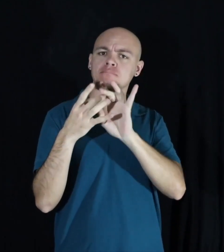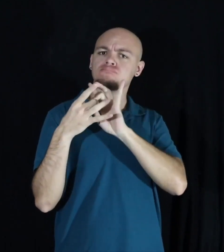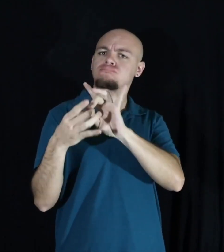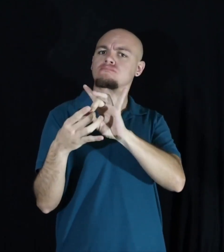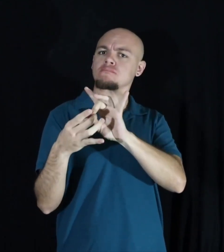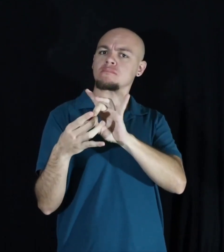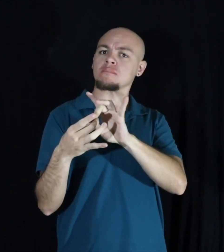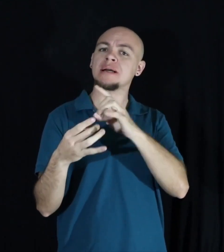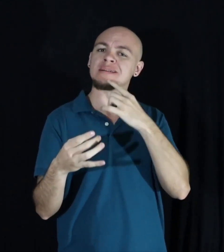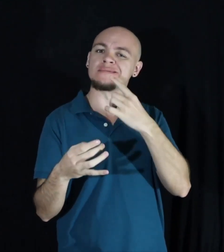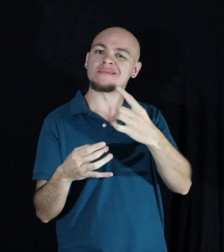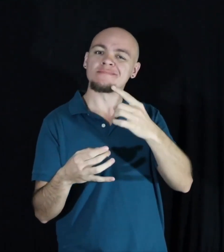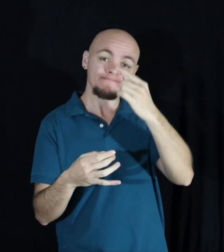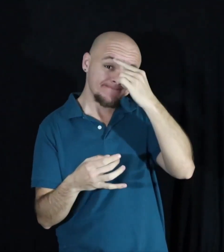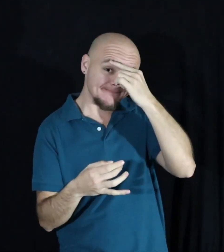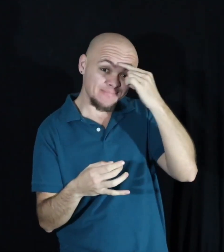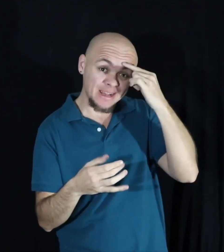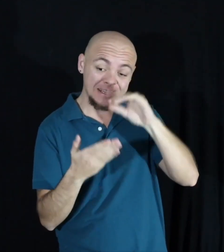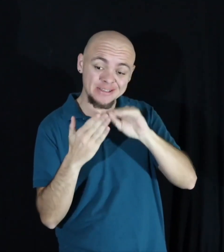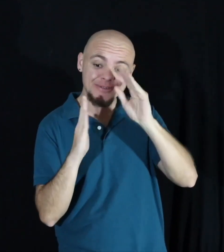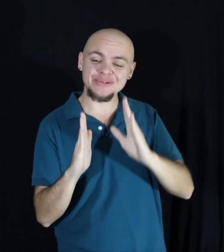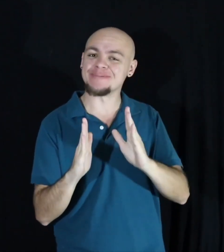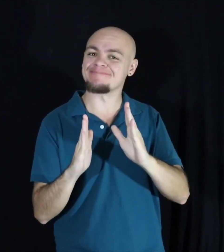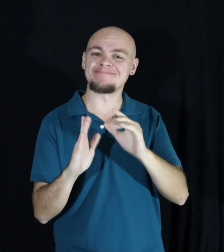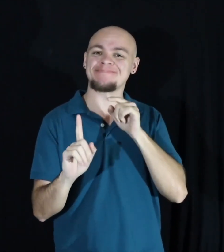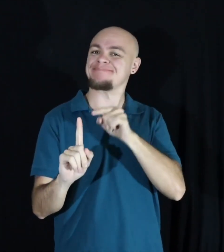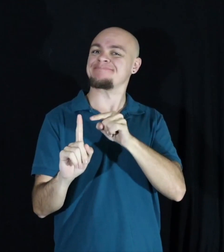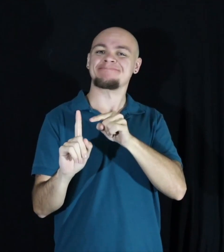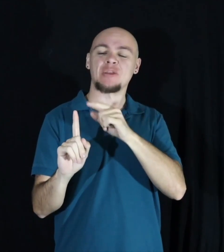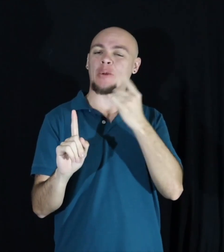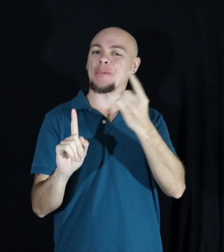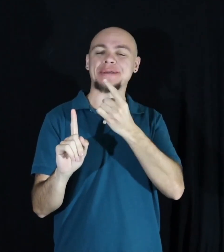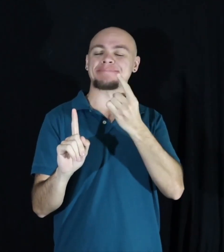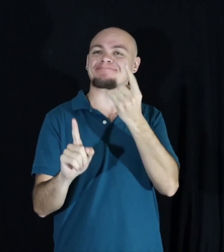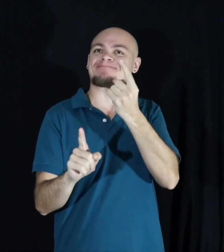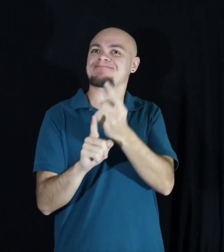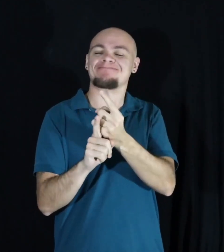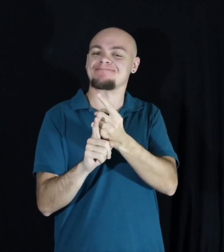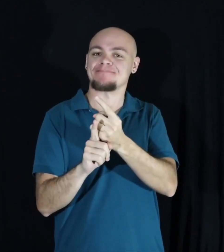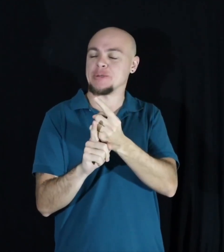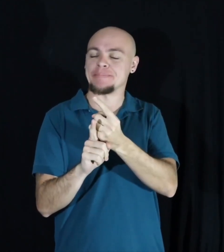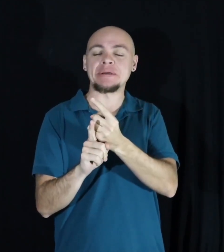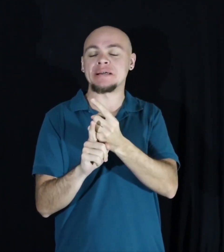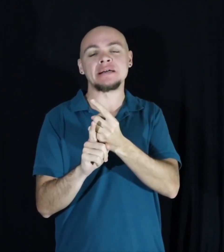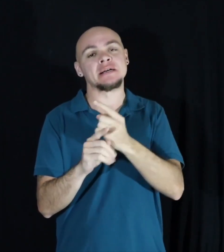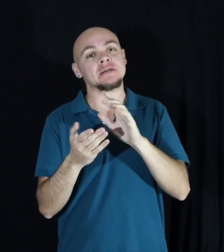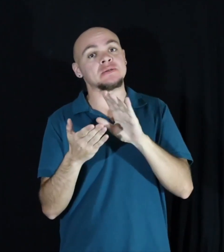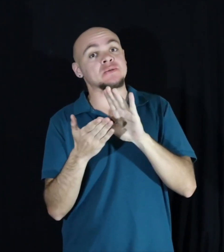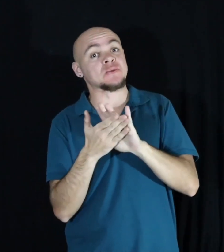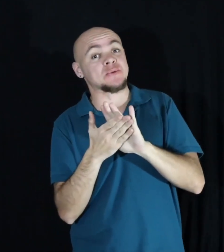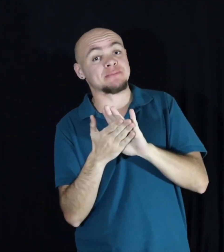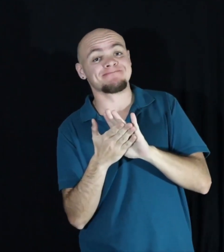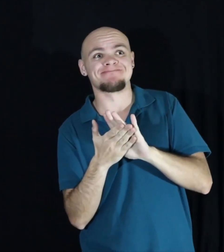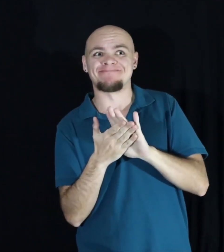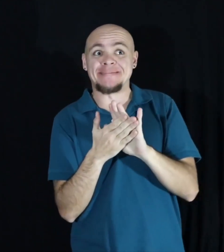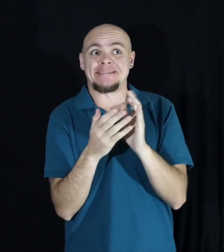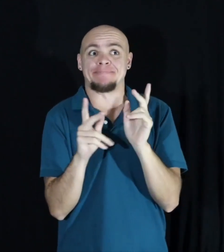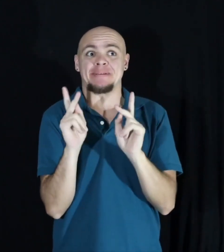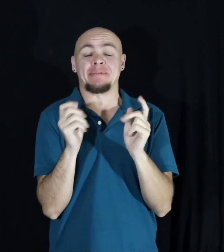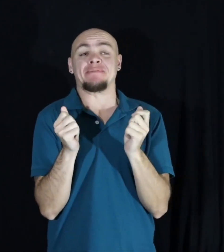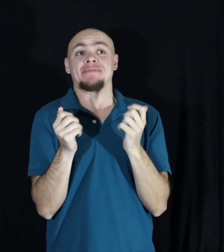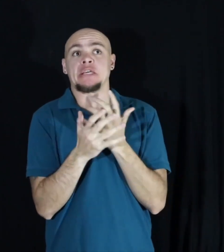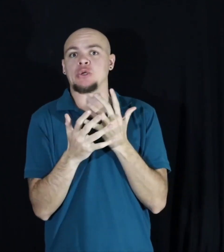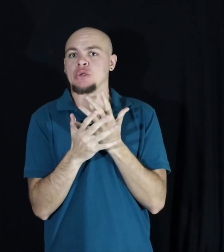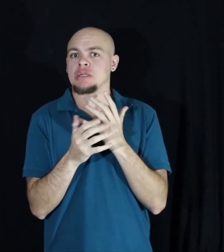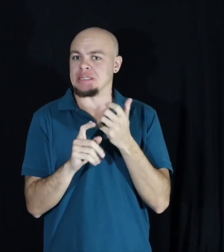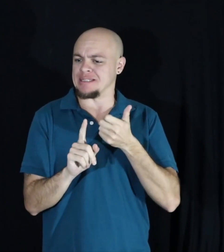if I told you that for Black students, this wasn't always the case? For some of us, school was the place we feared the most, where our self-expression